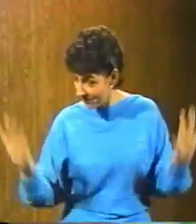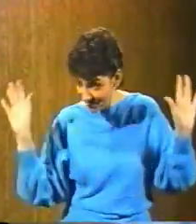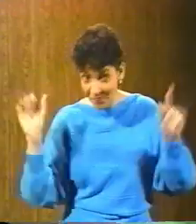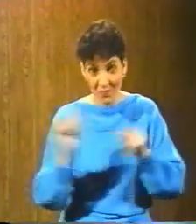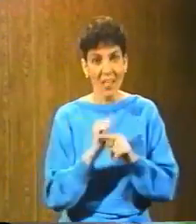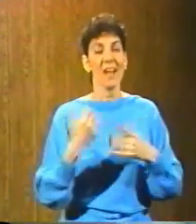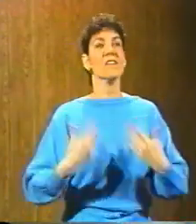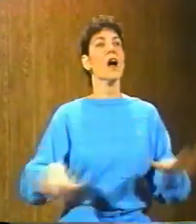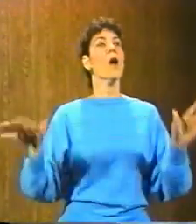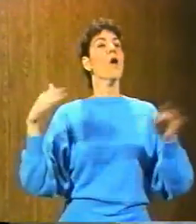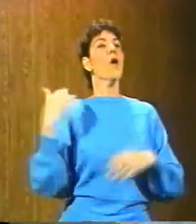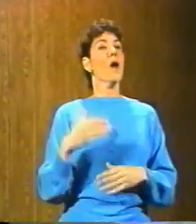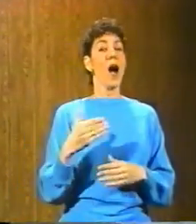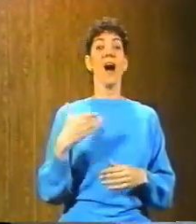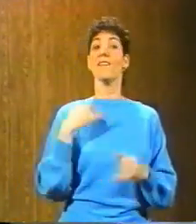later on in the tape.